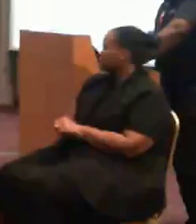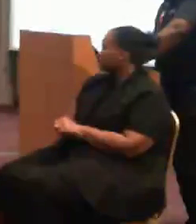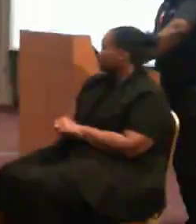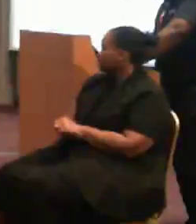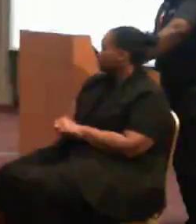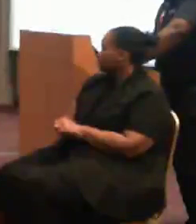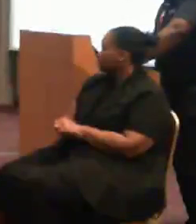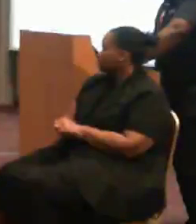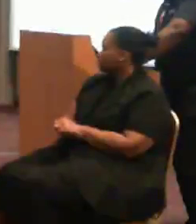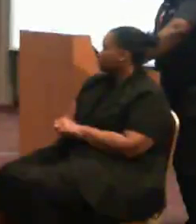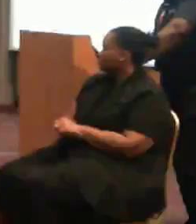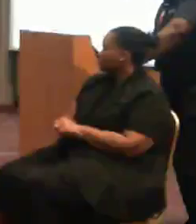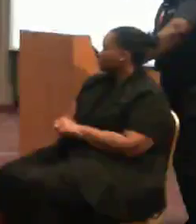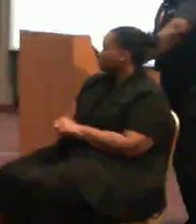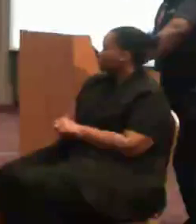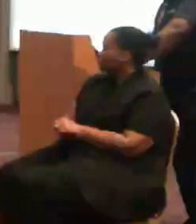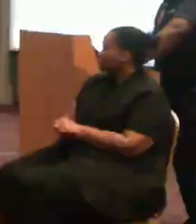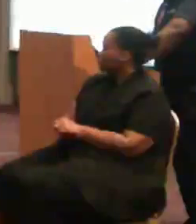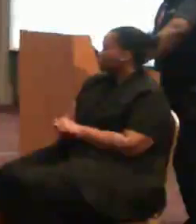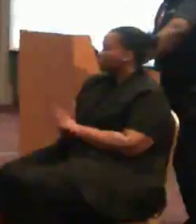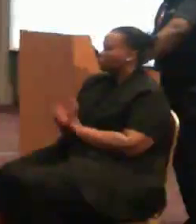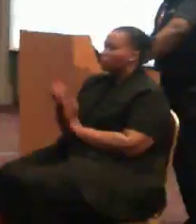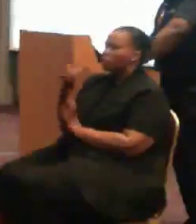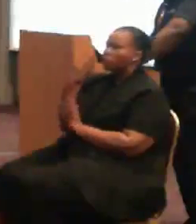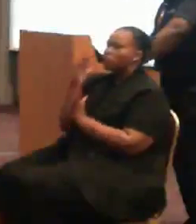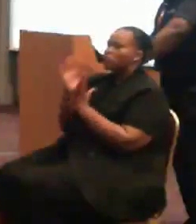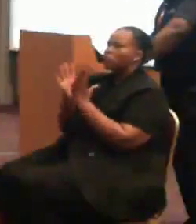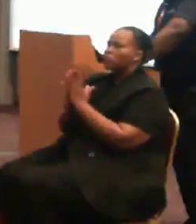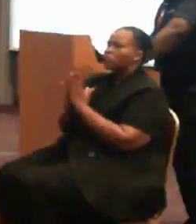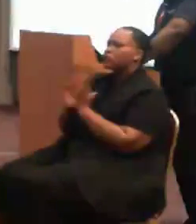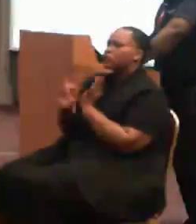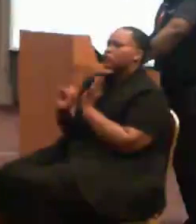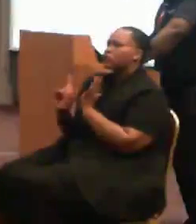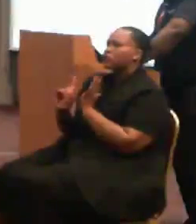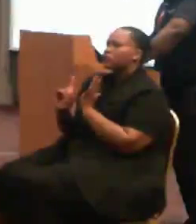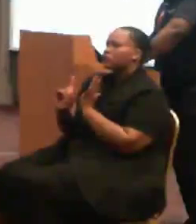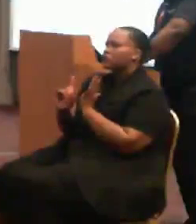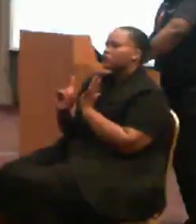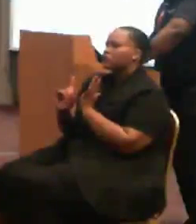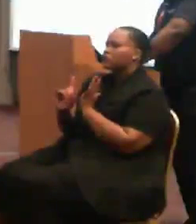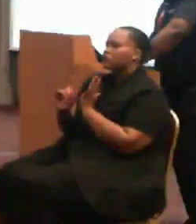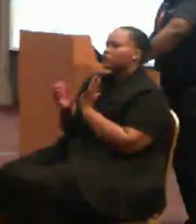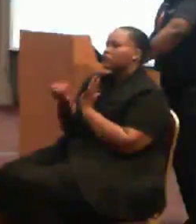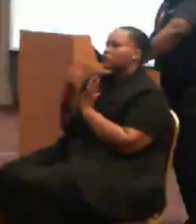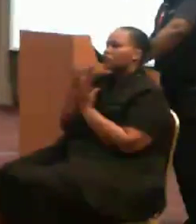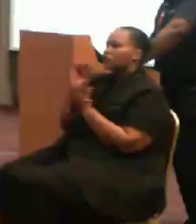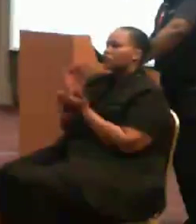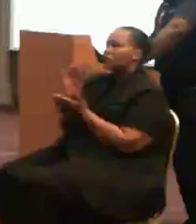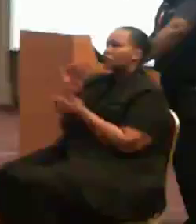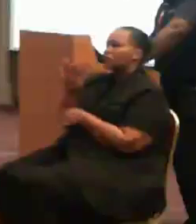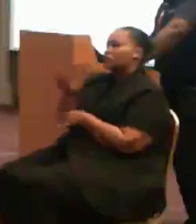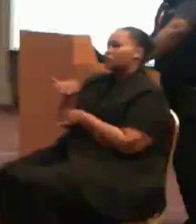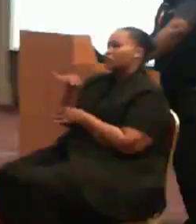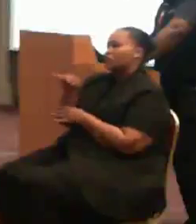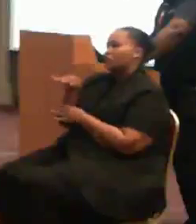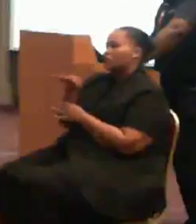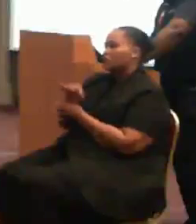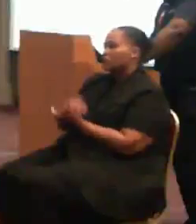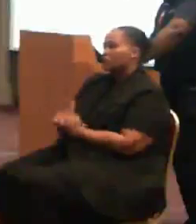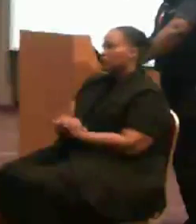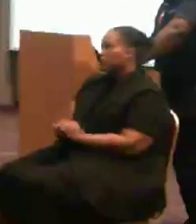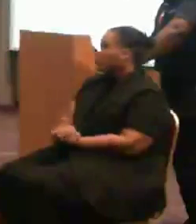this is slide 10. Sorry, apologies. Go to slide 14.